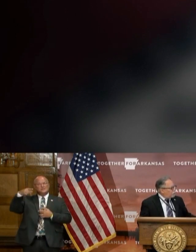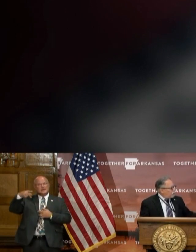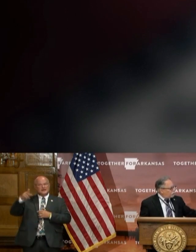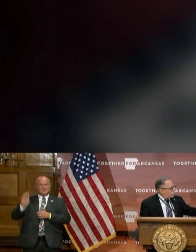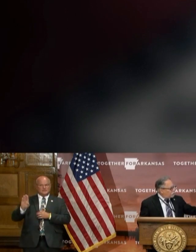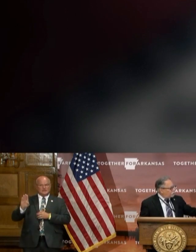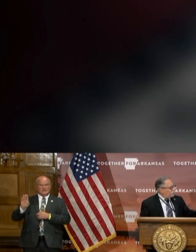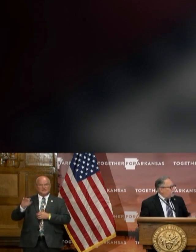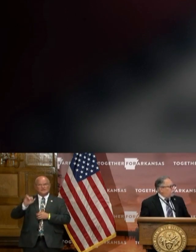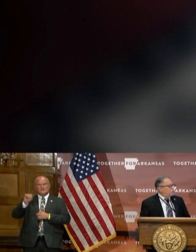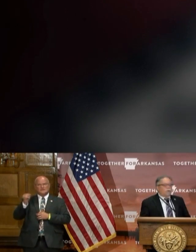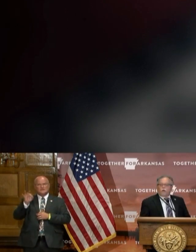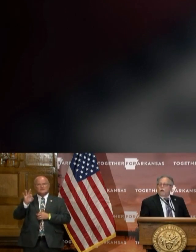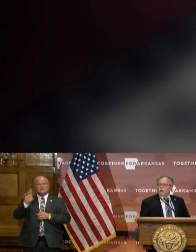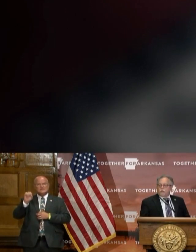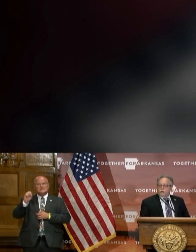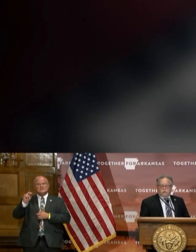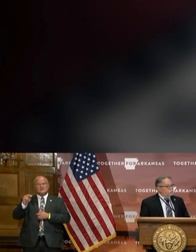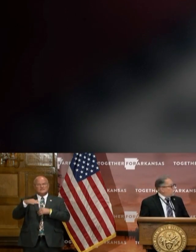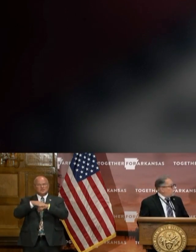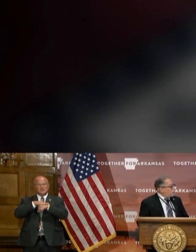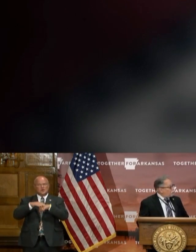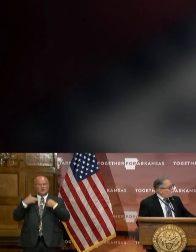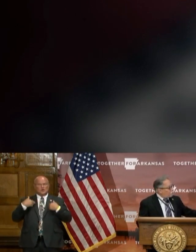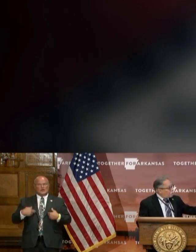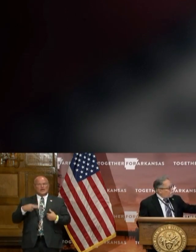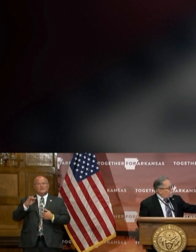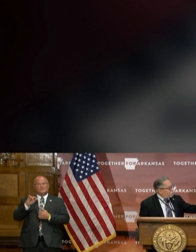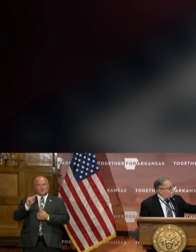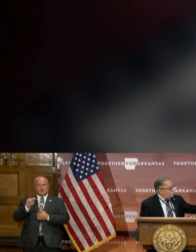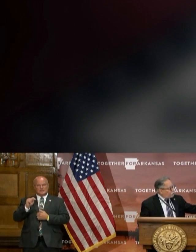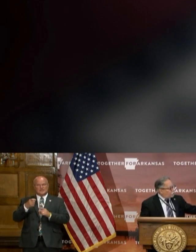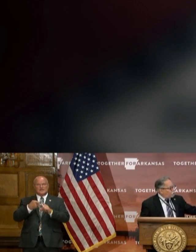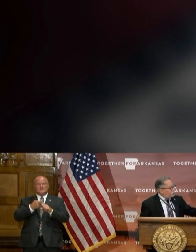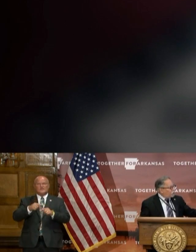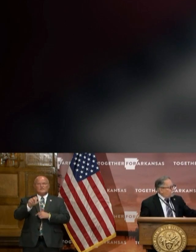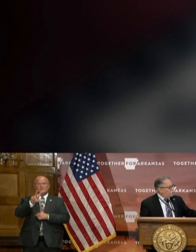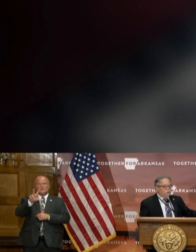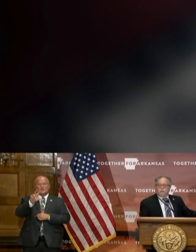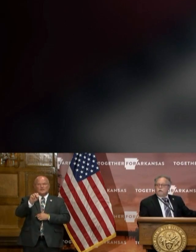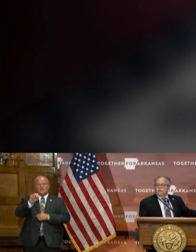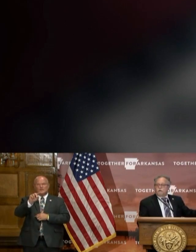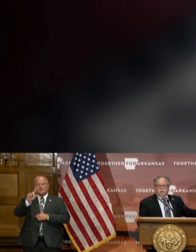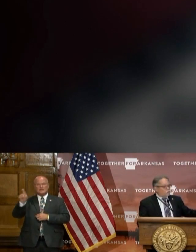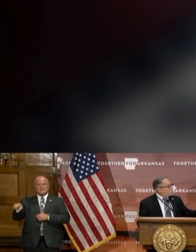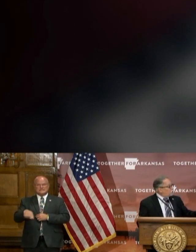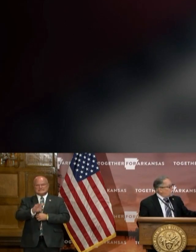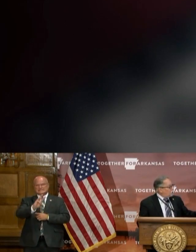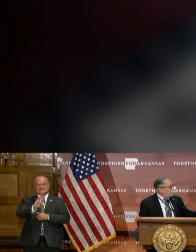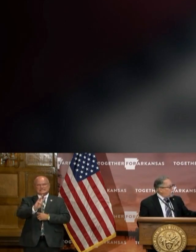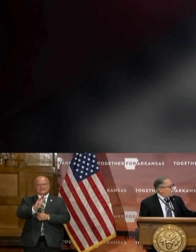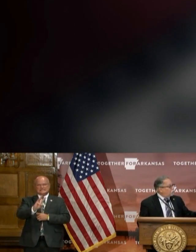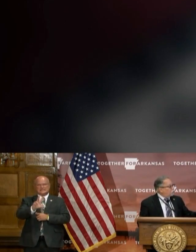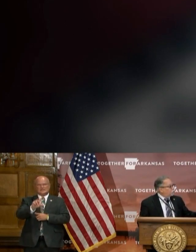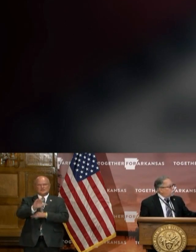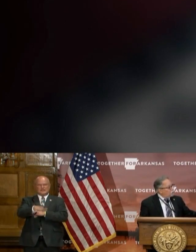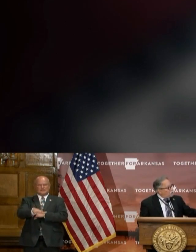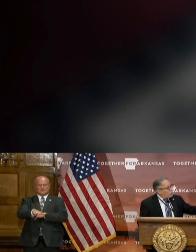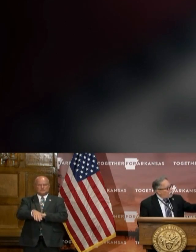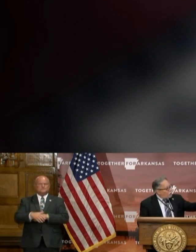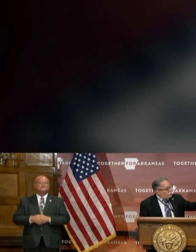Bluff at the Jefferson County Local Health Unit that will run from 3:30 in the afternoon to 6:30 in the